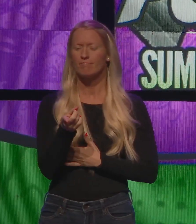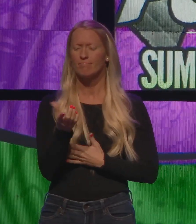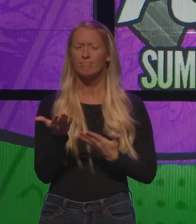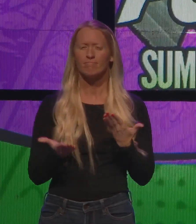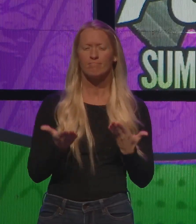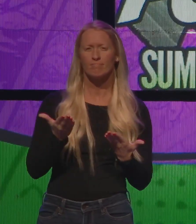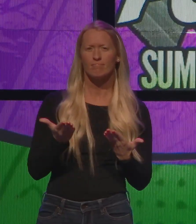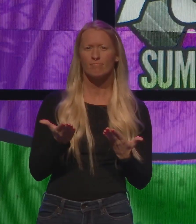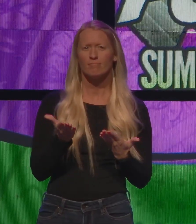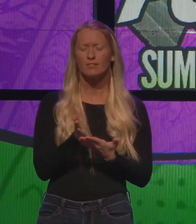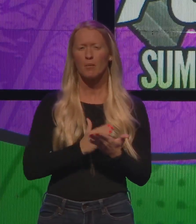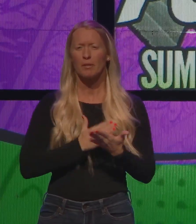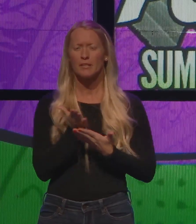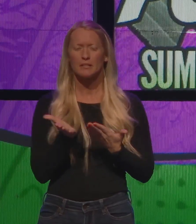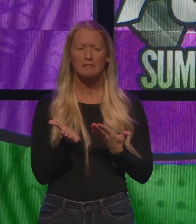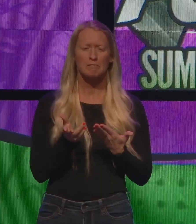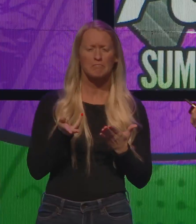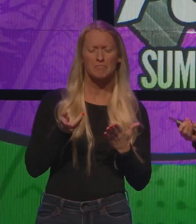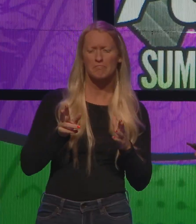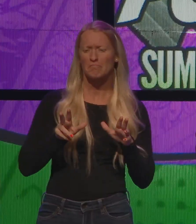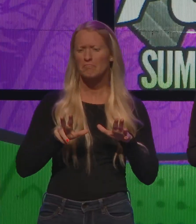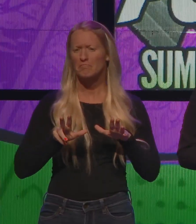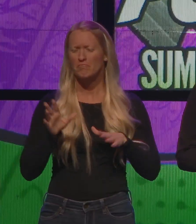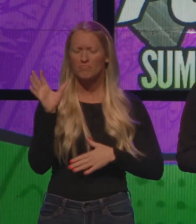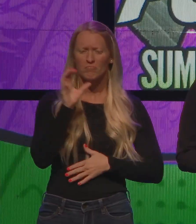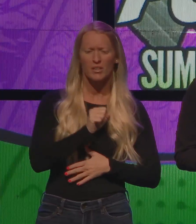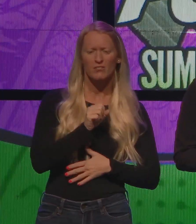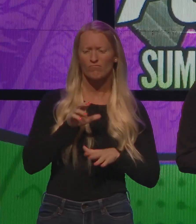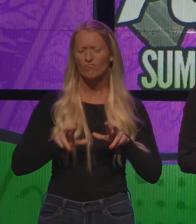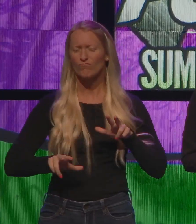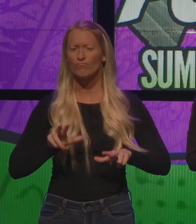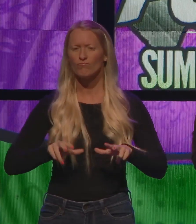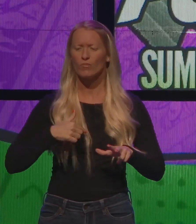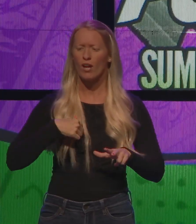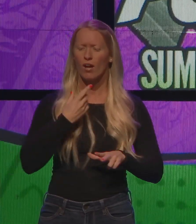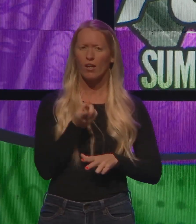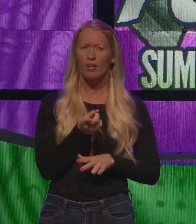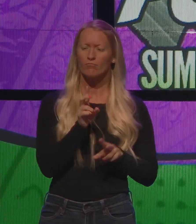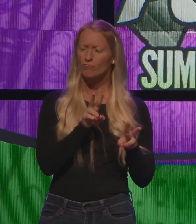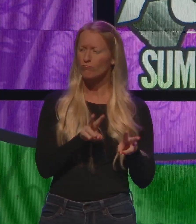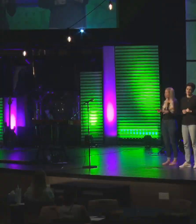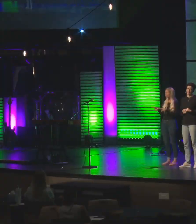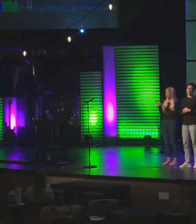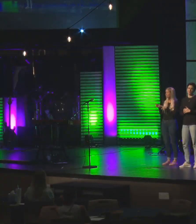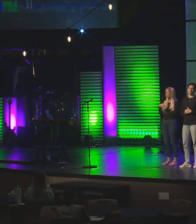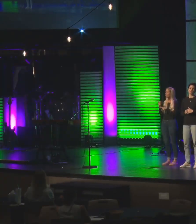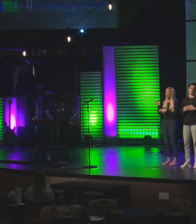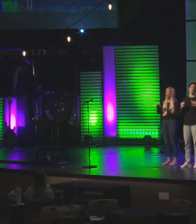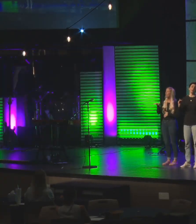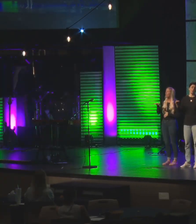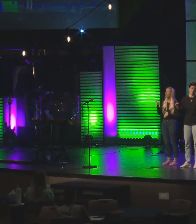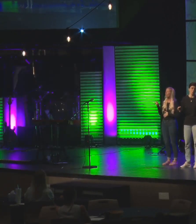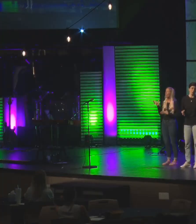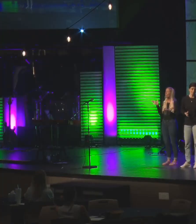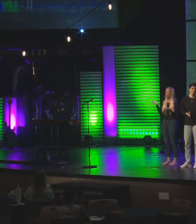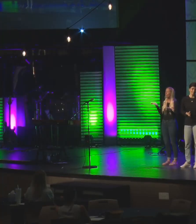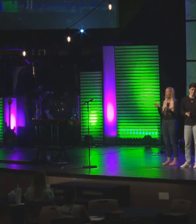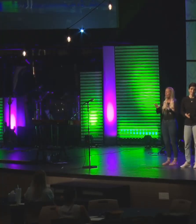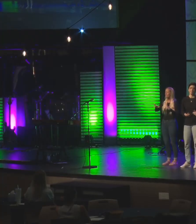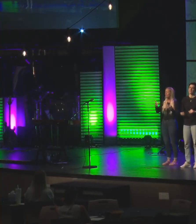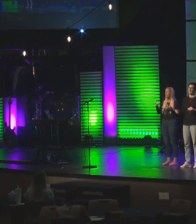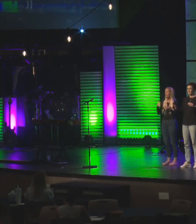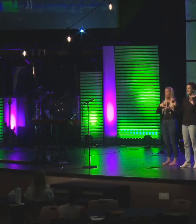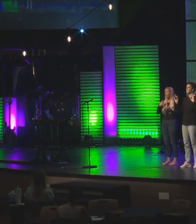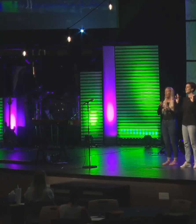making some noise, so I kind of roll over and I say, hey, what's going on? Might I add, my wife is very